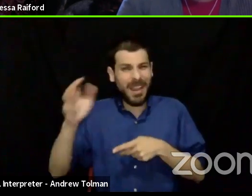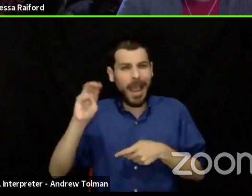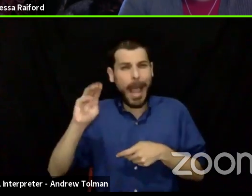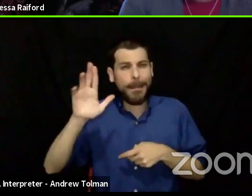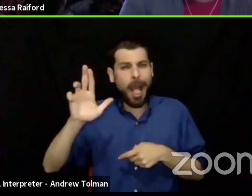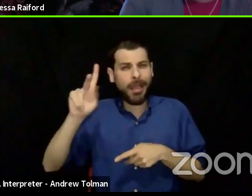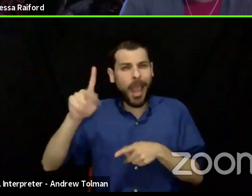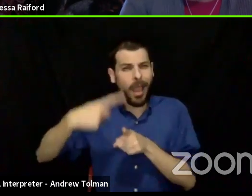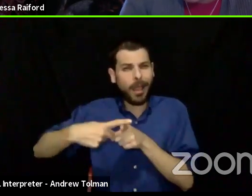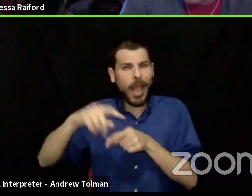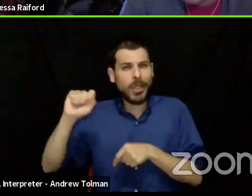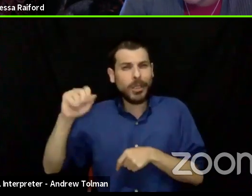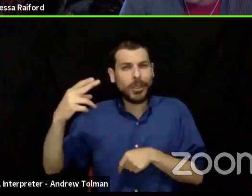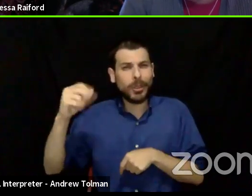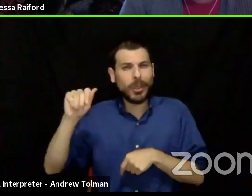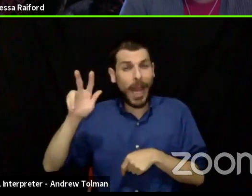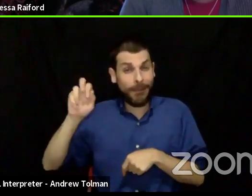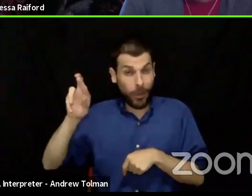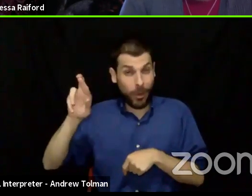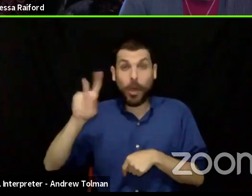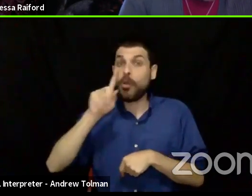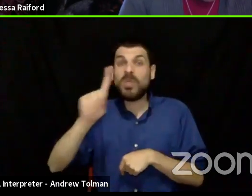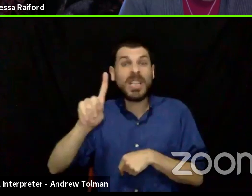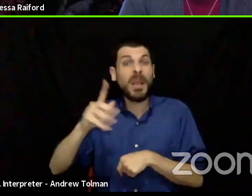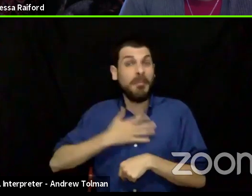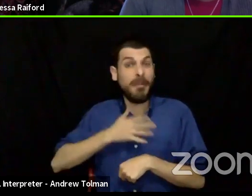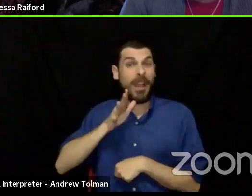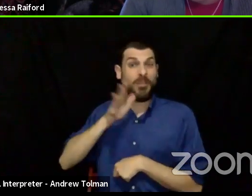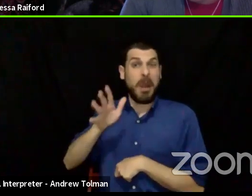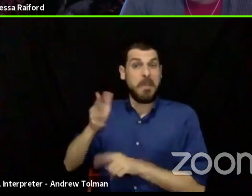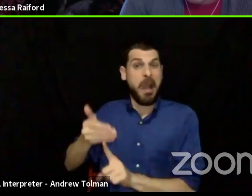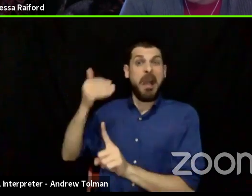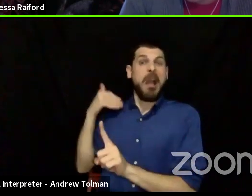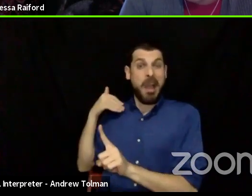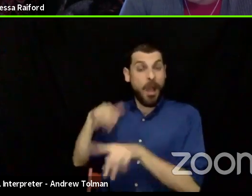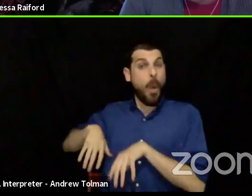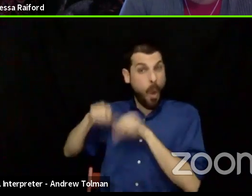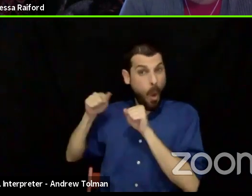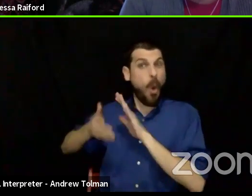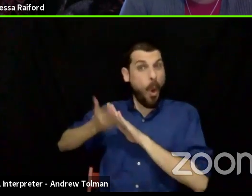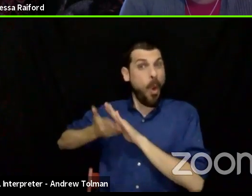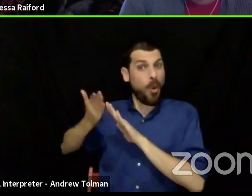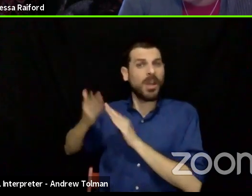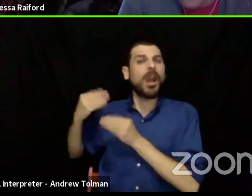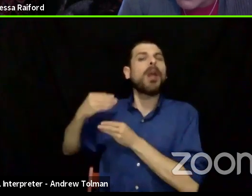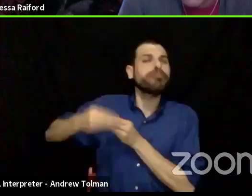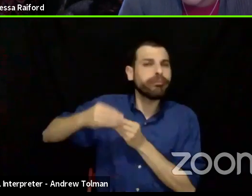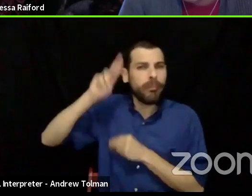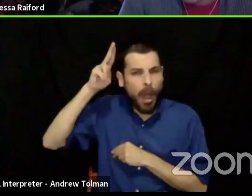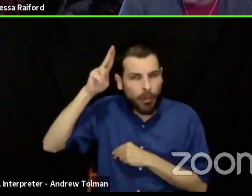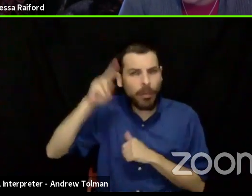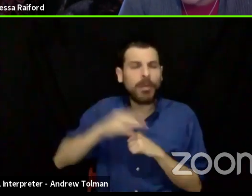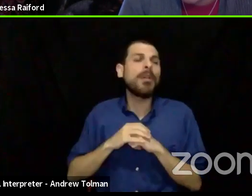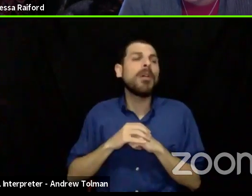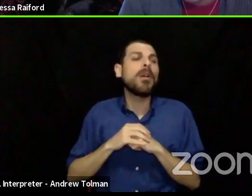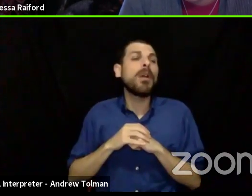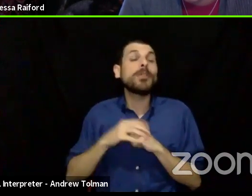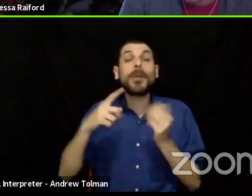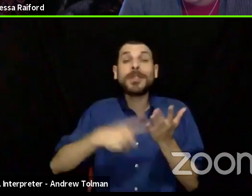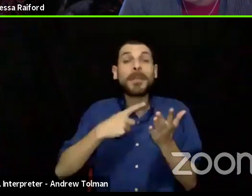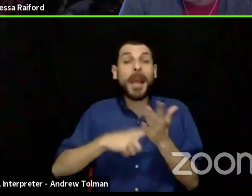agencies that are in charge of development here in the city, they'll take a property that might just need restoration